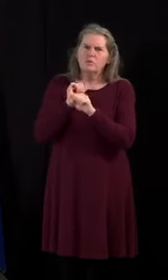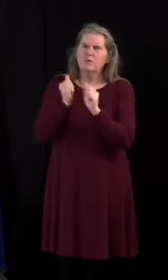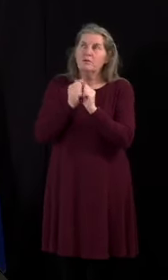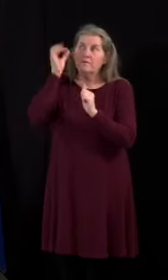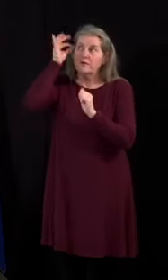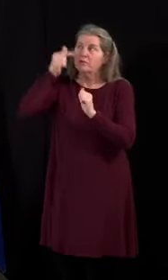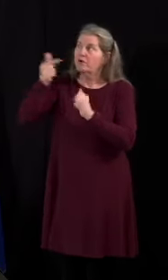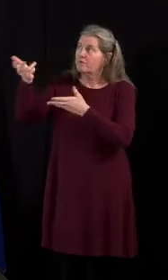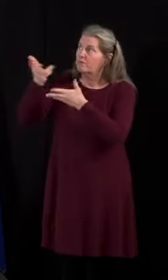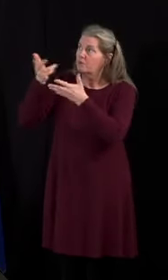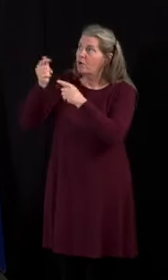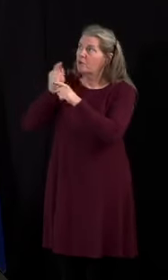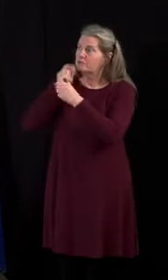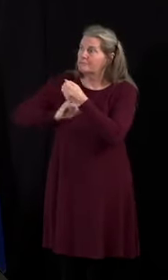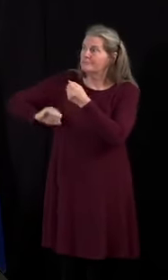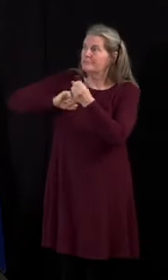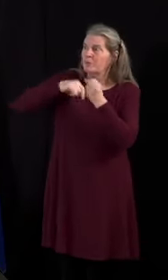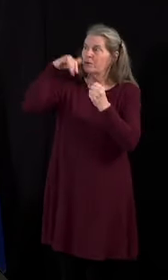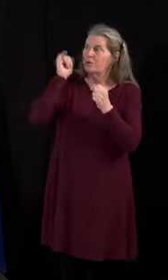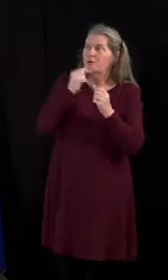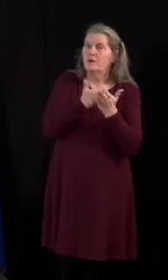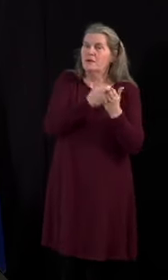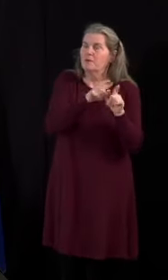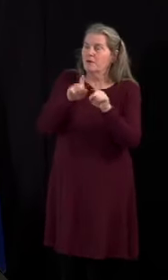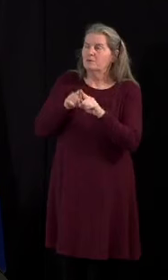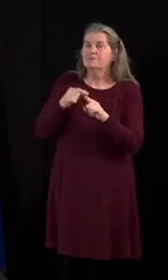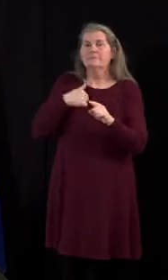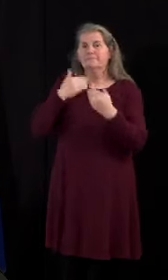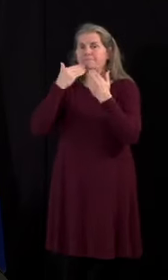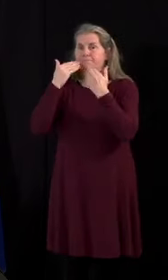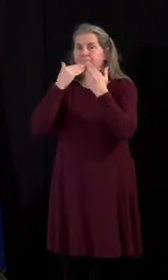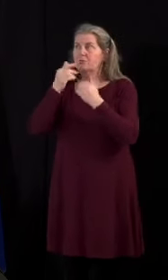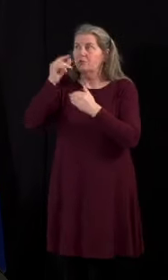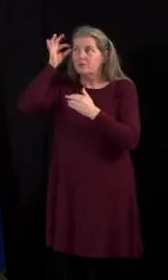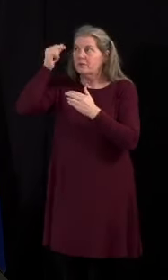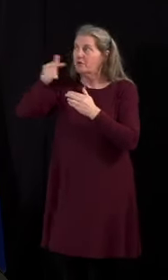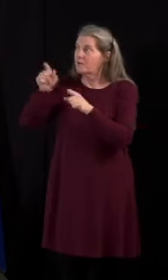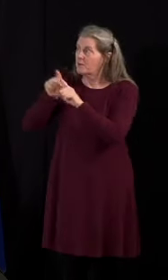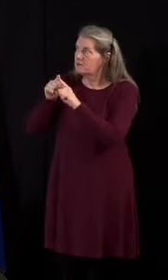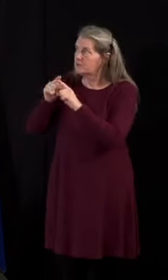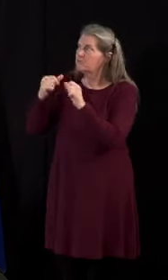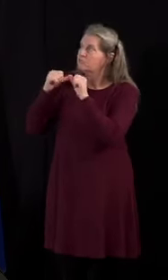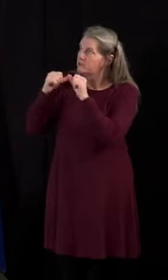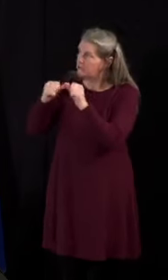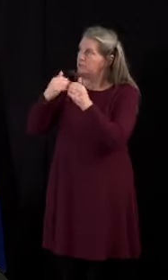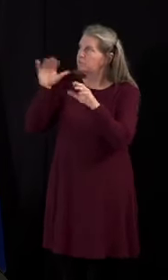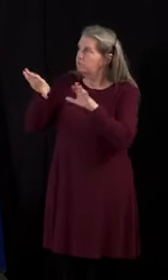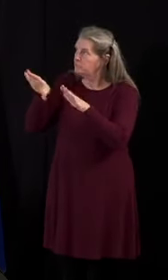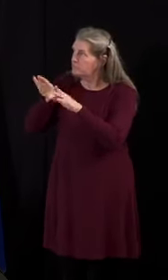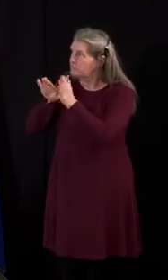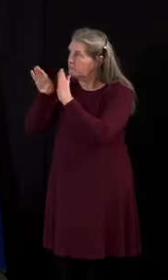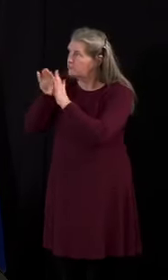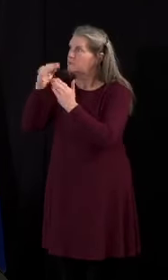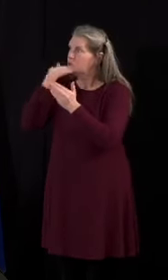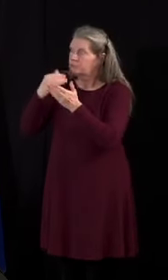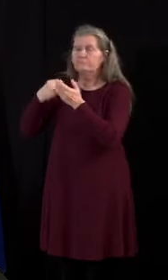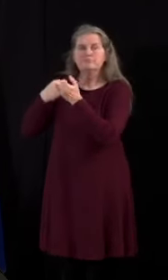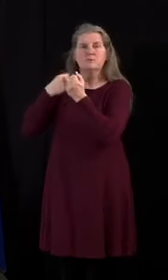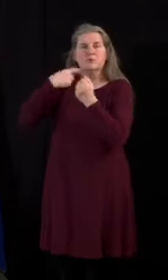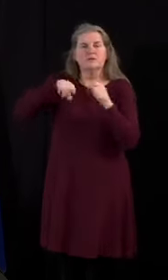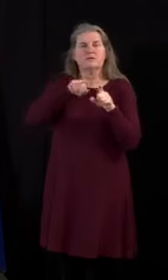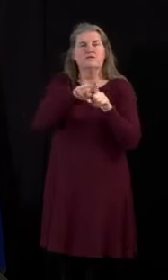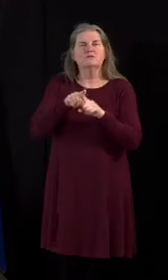of Canada to support our economy, and I wish to express my gratitude to them and for their continued efforts. Specifically,